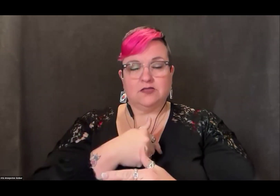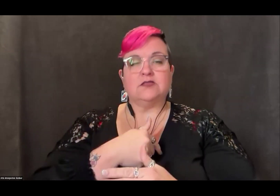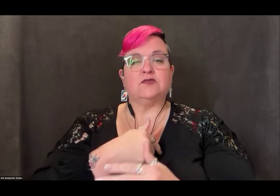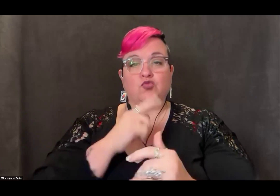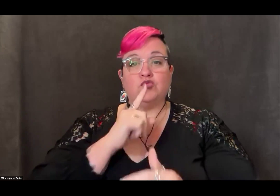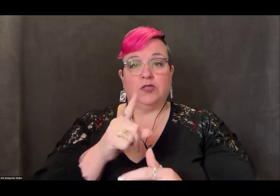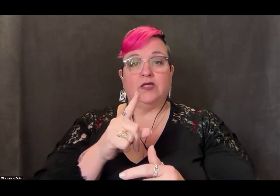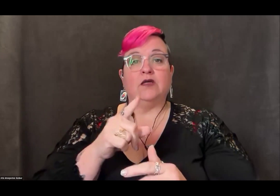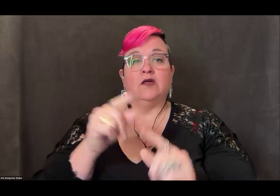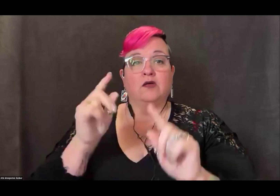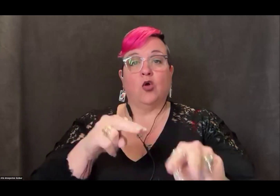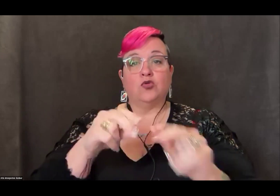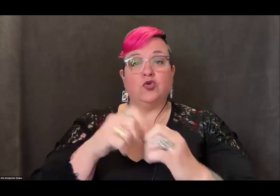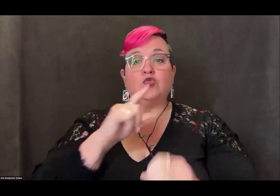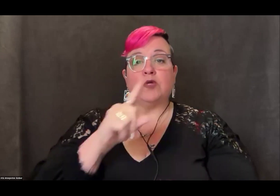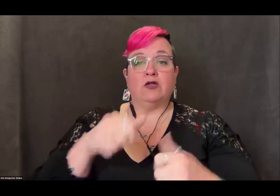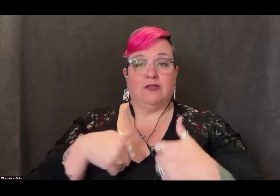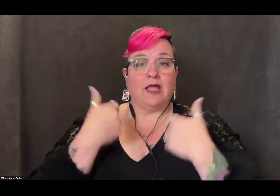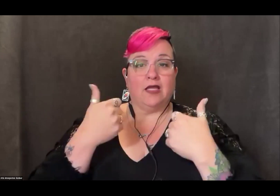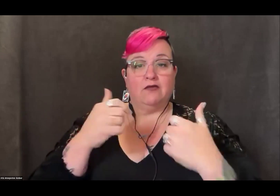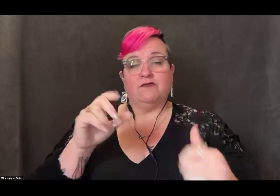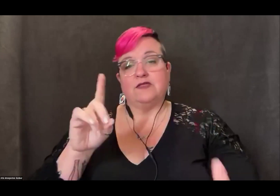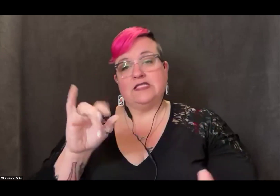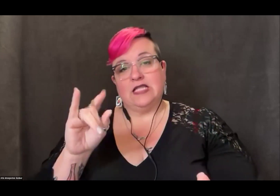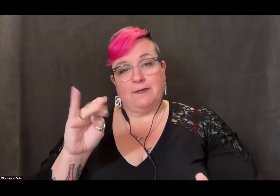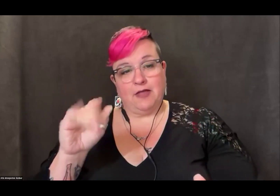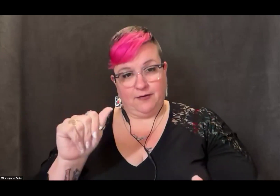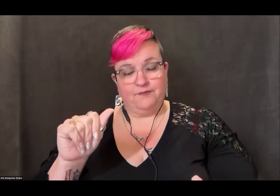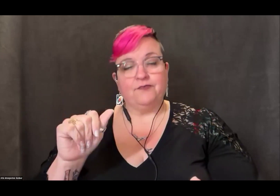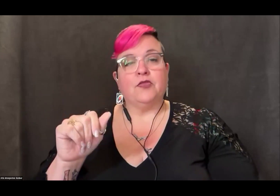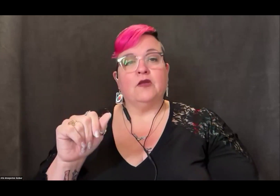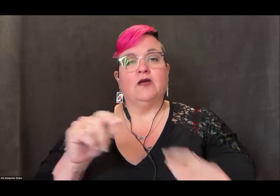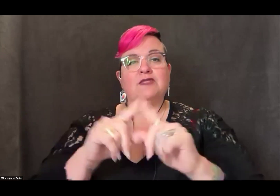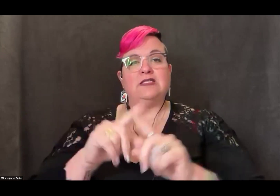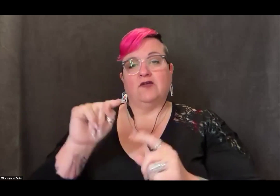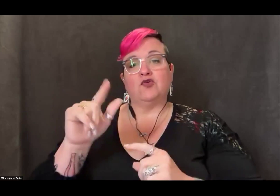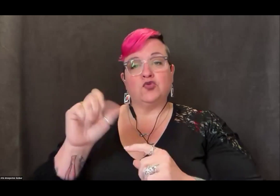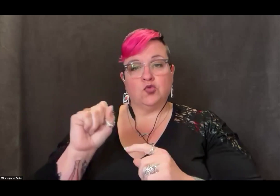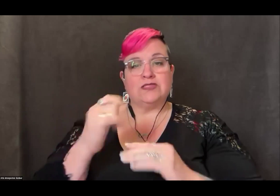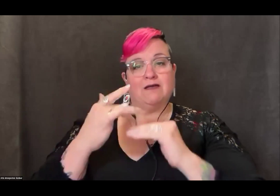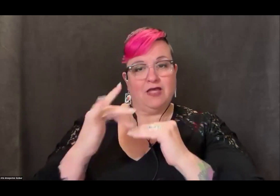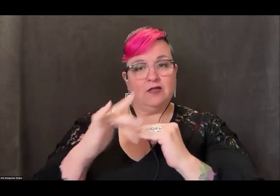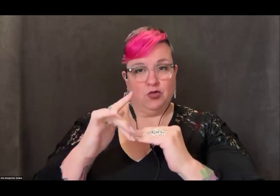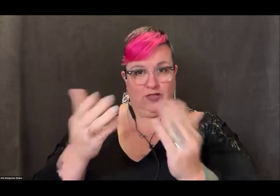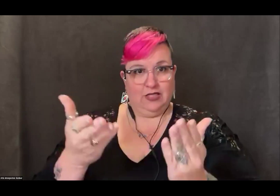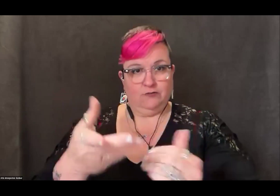some real life dilemmas using some of these tools available here.